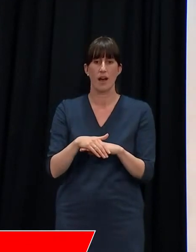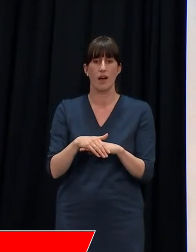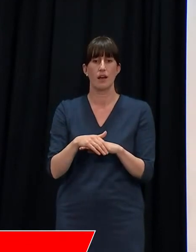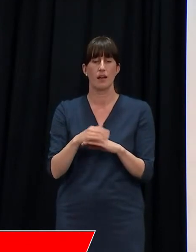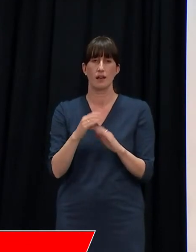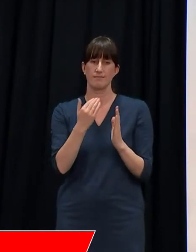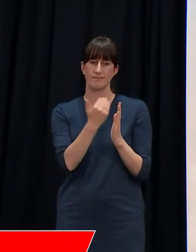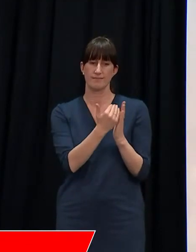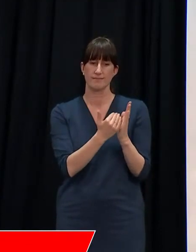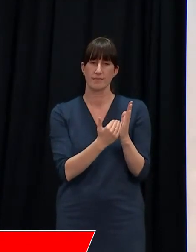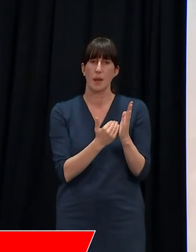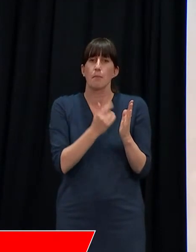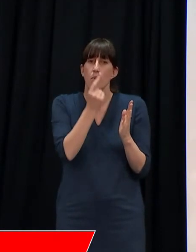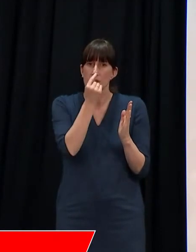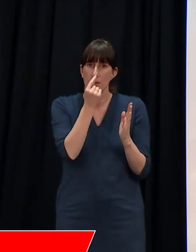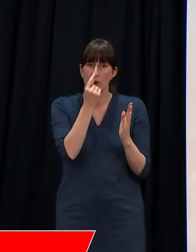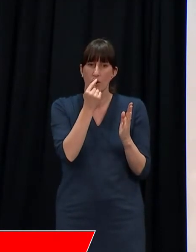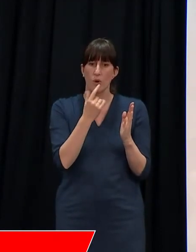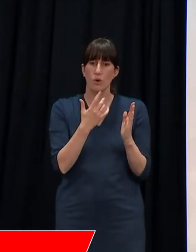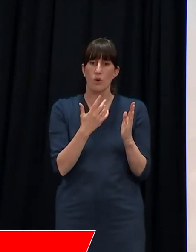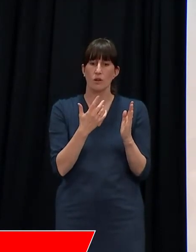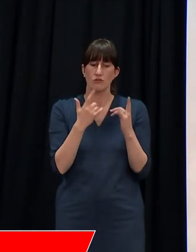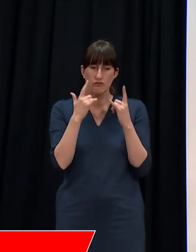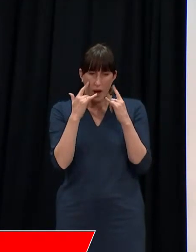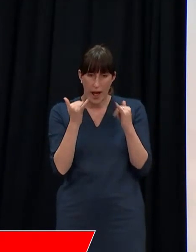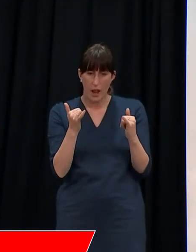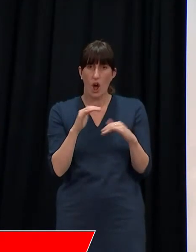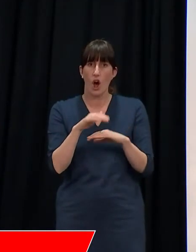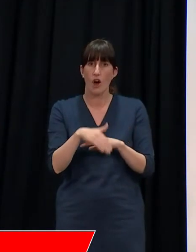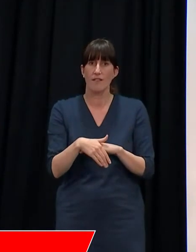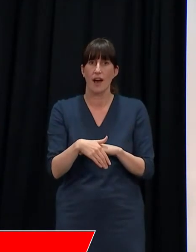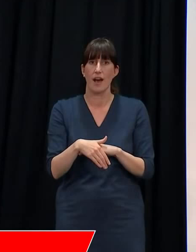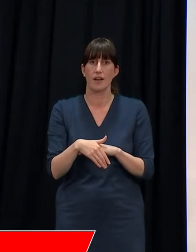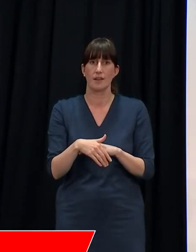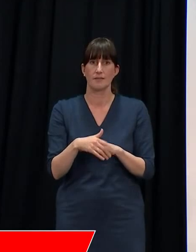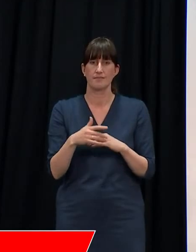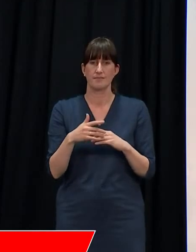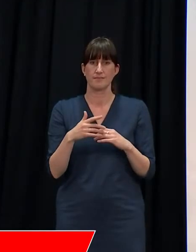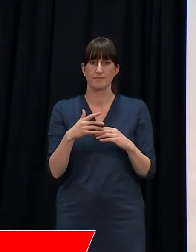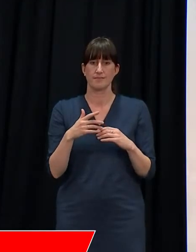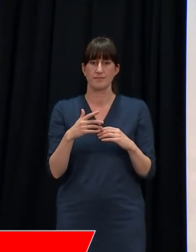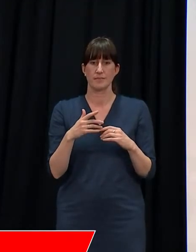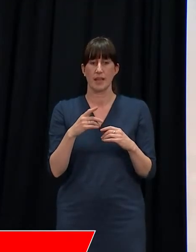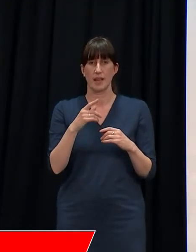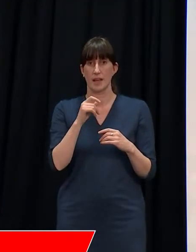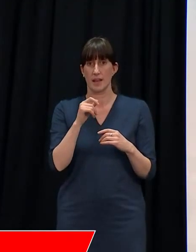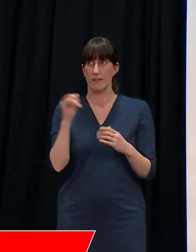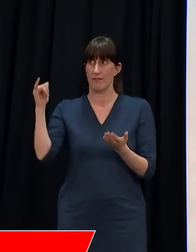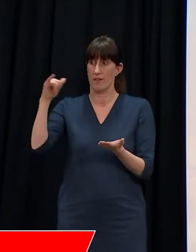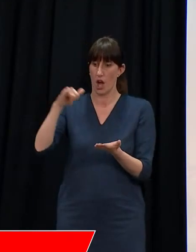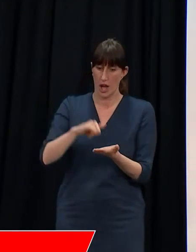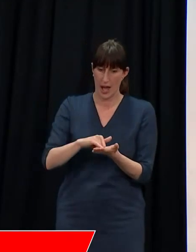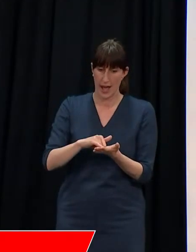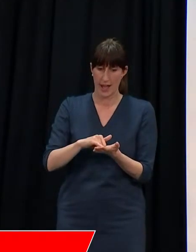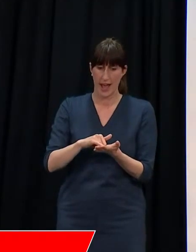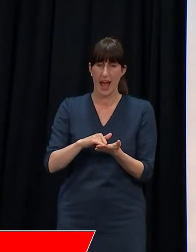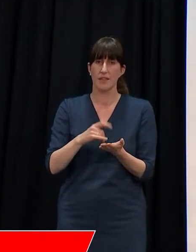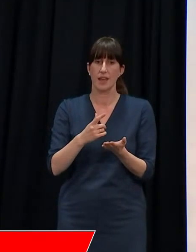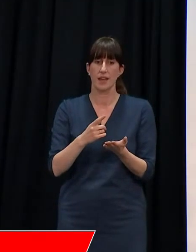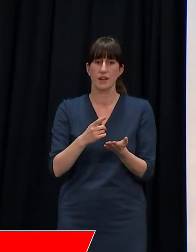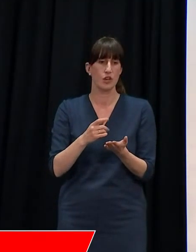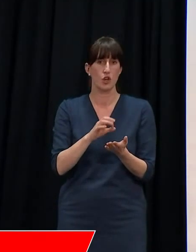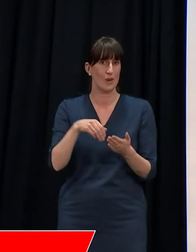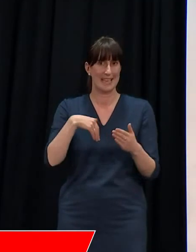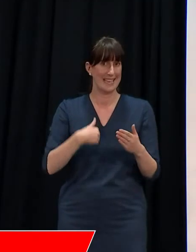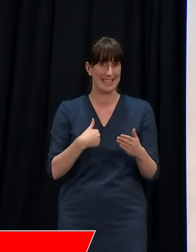will be endeavouring to proceed with that pilot between now and the end of the year, which was the timetable that we set out in the Reconnecting New Zealand